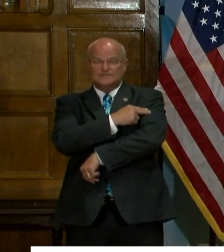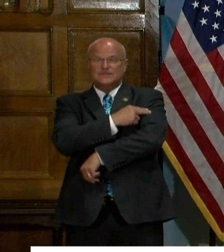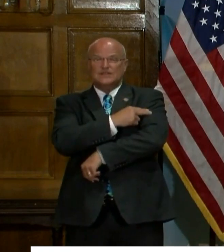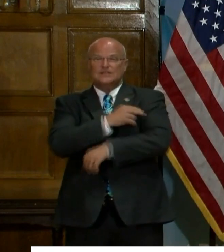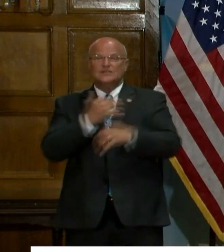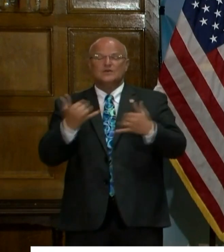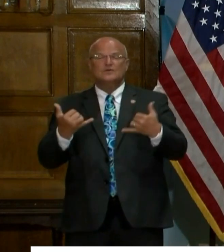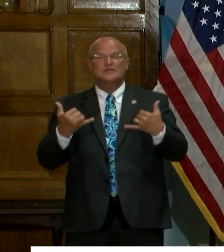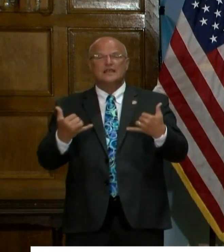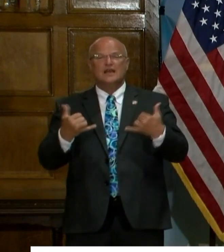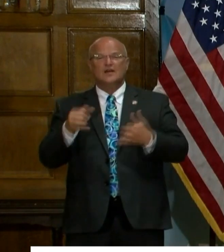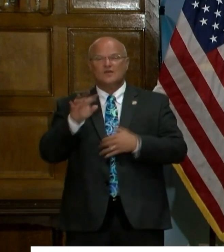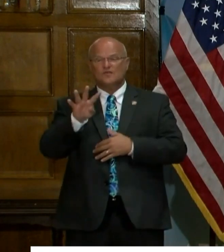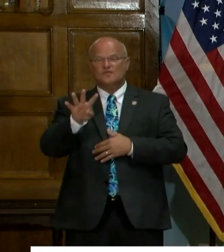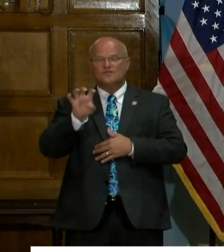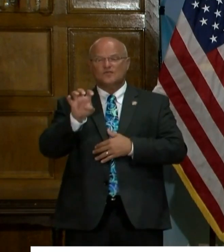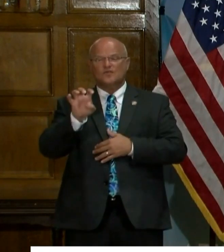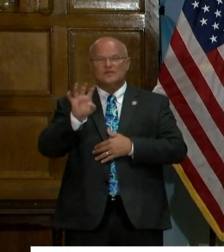patients, so we're at